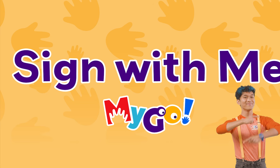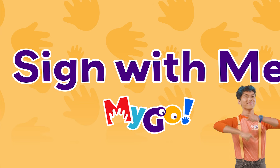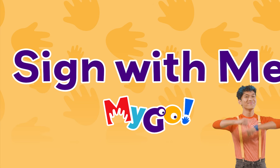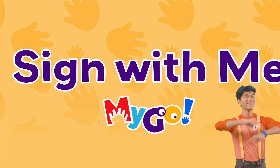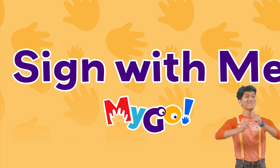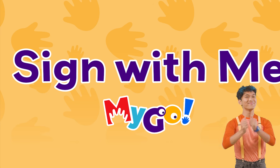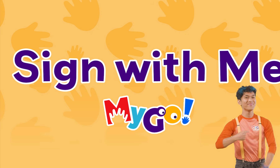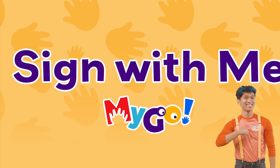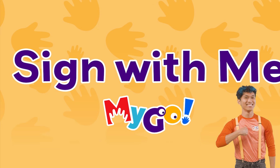Sign with me.